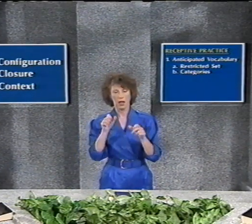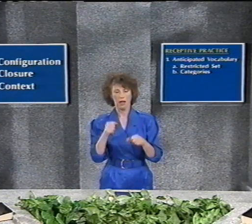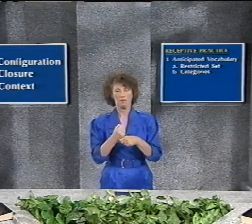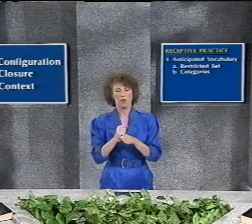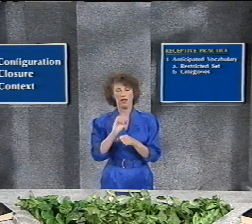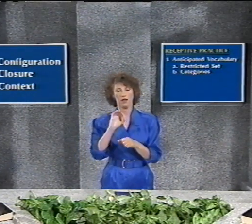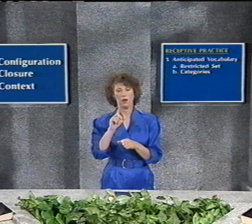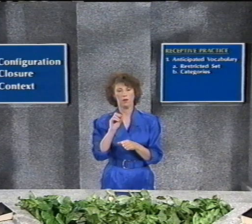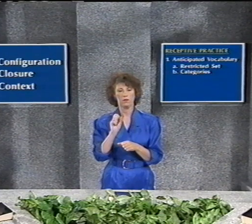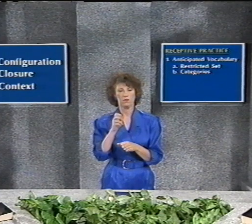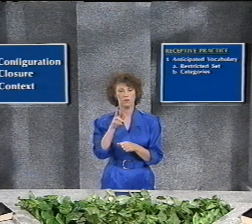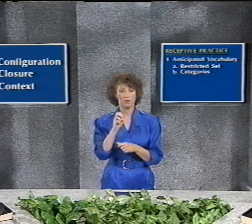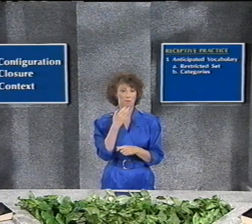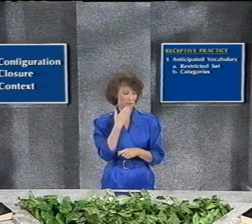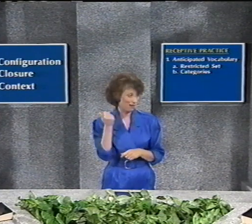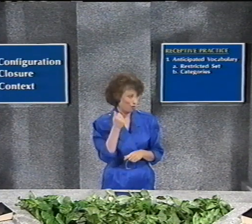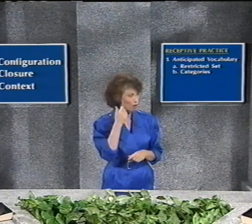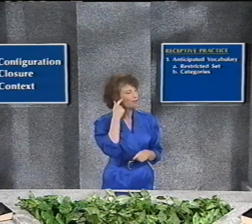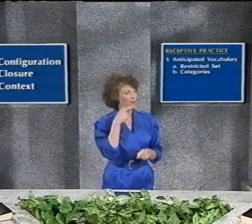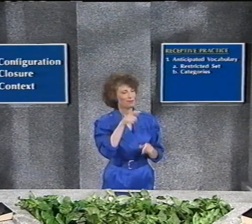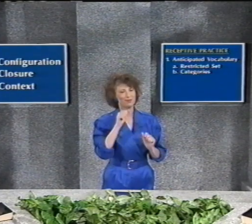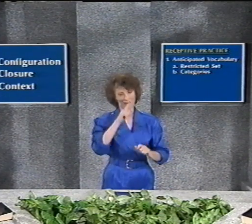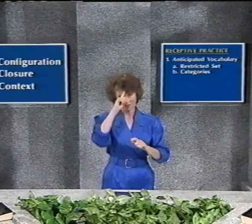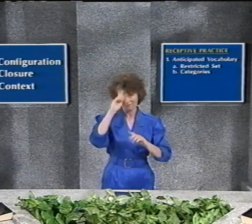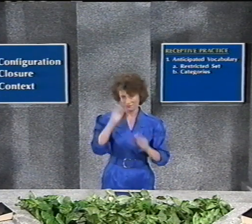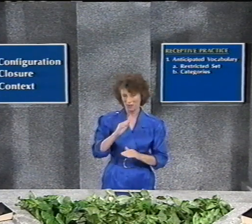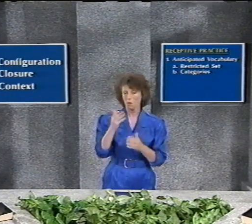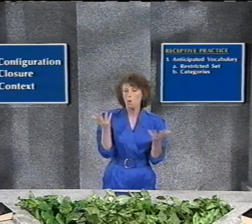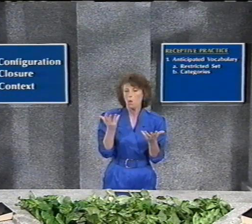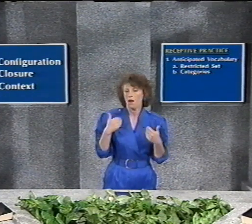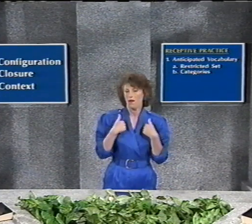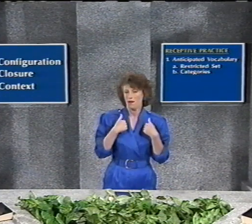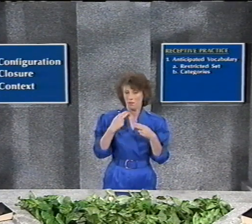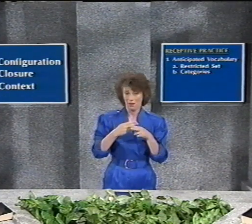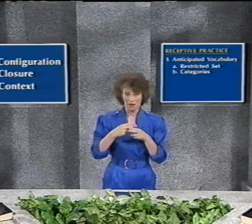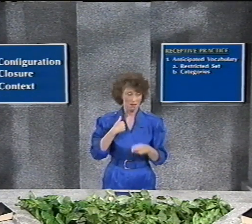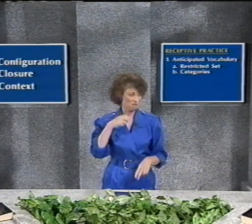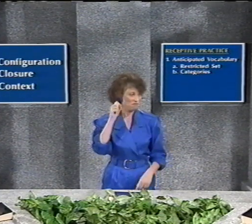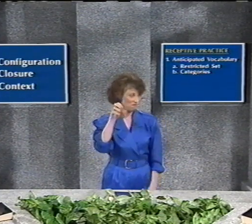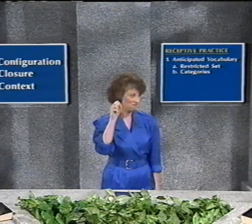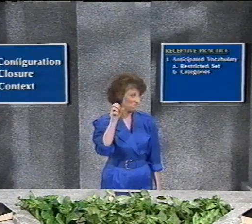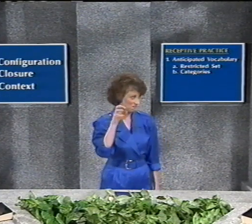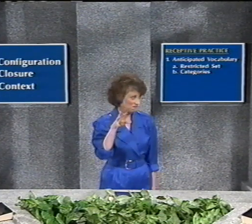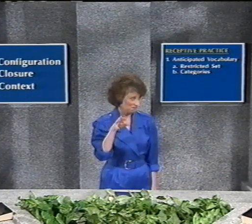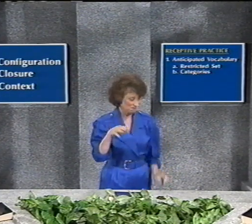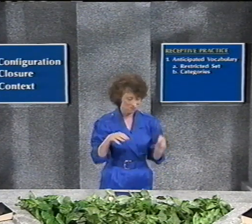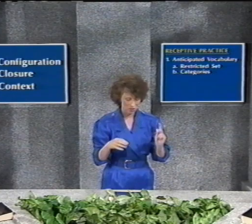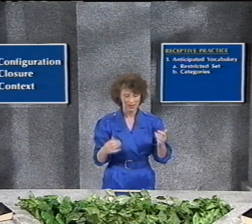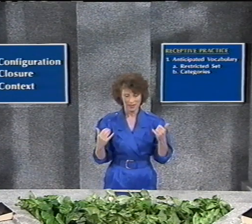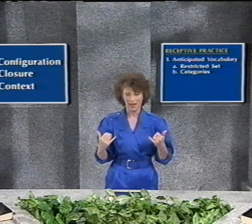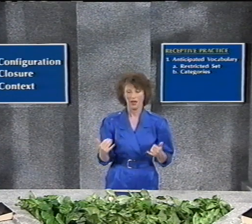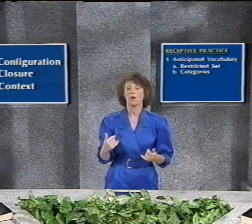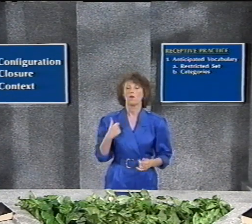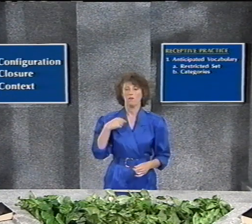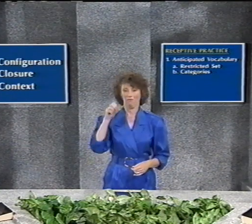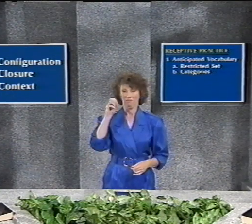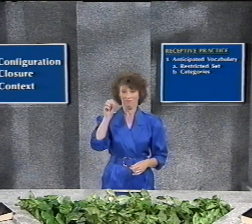and that will help you then make closure because you can anticipate what farm animal names might be